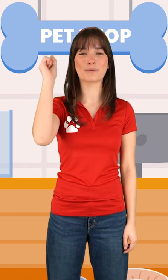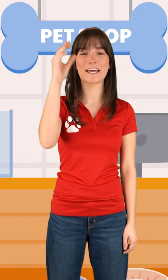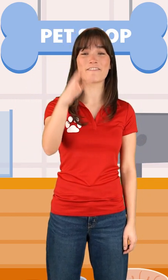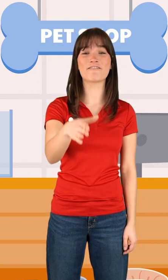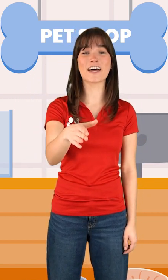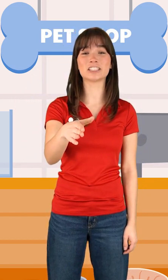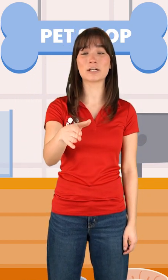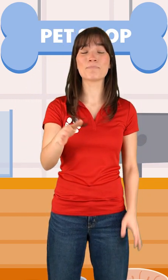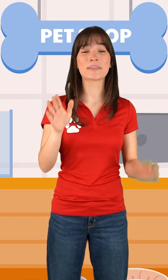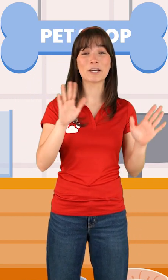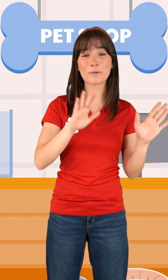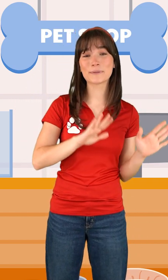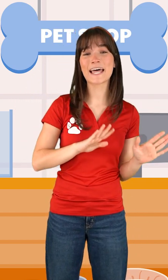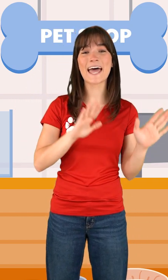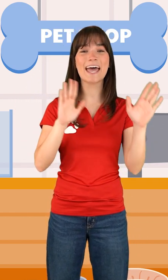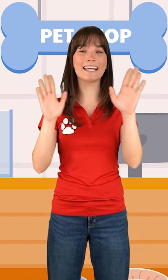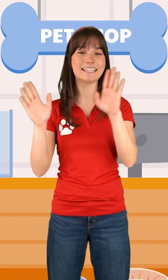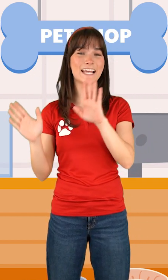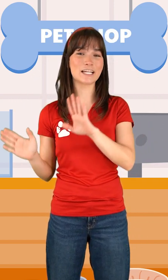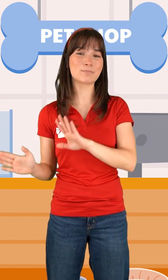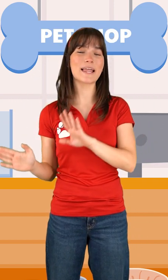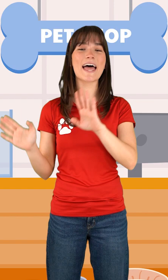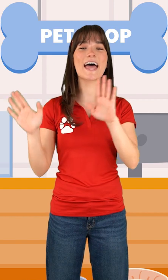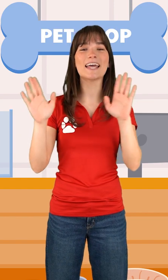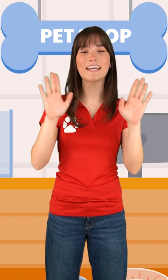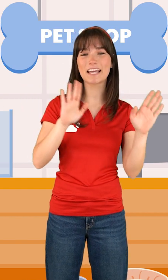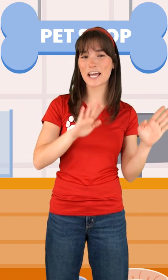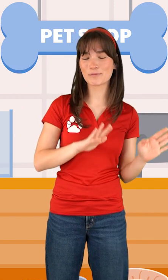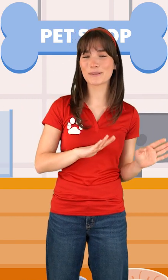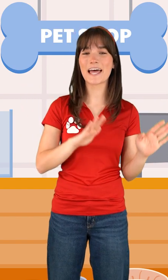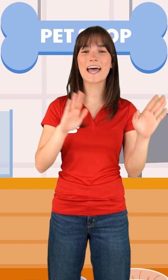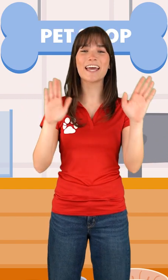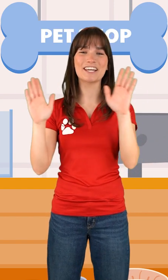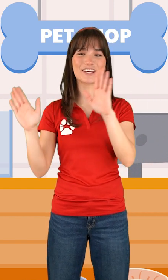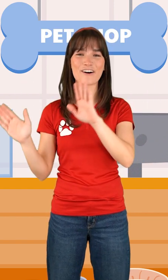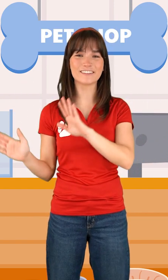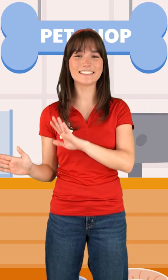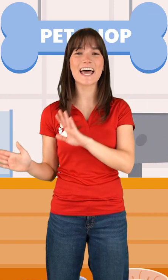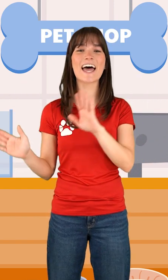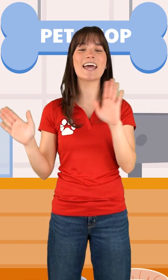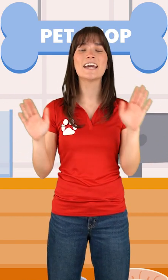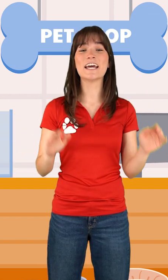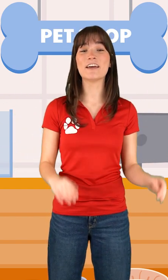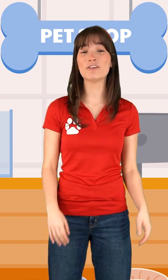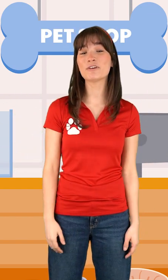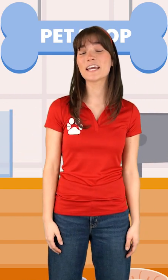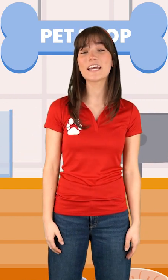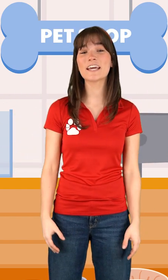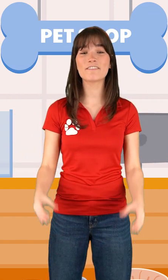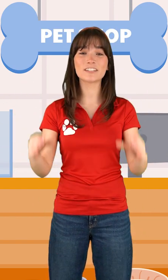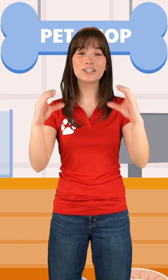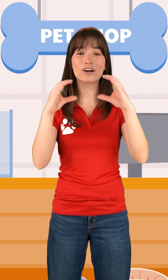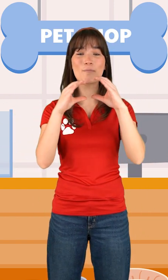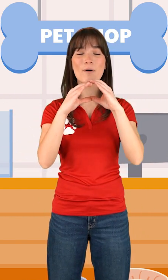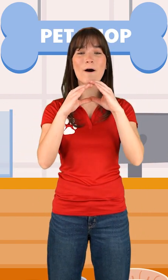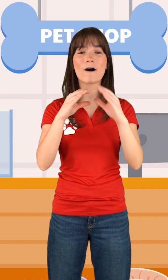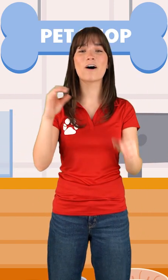play fetch. He'll play and play and play all day. If you give a dog a ball,